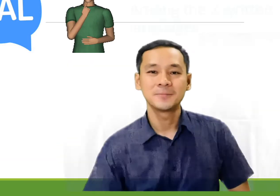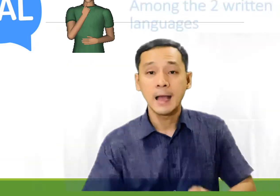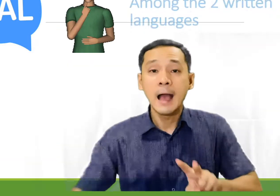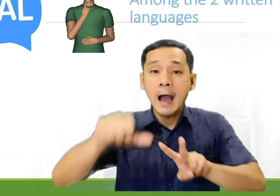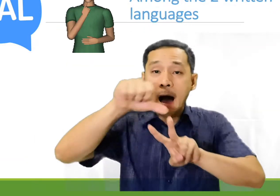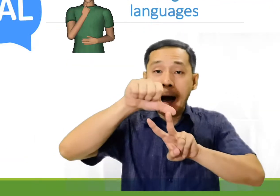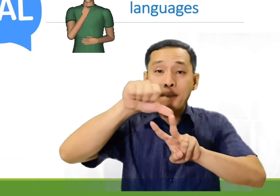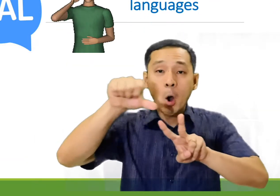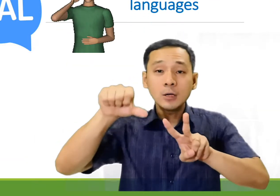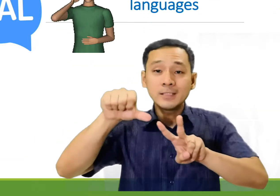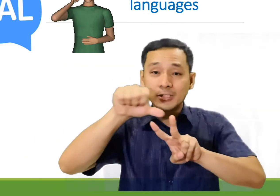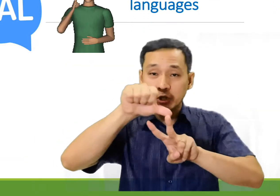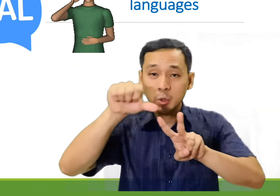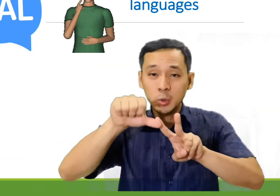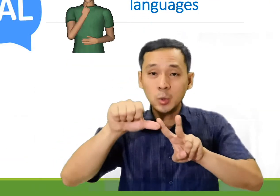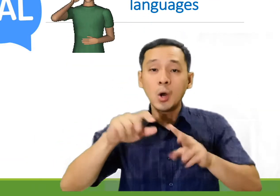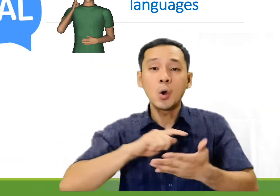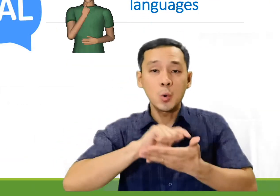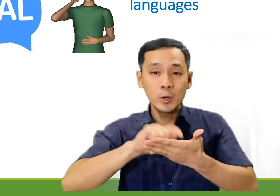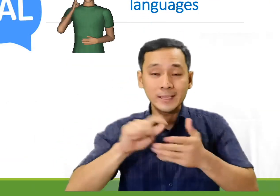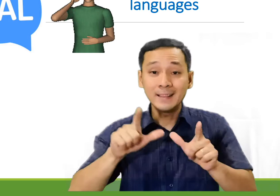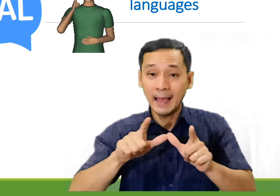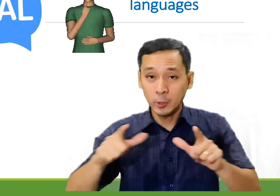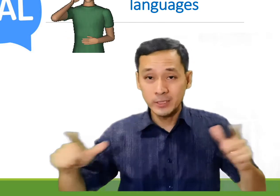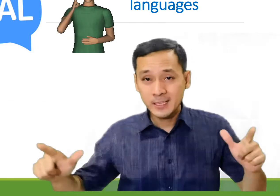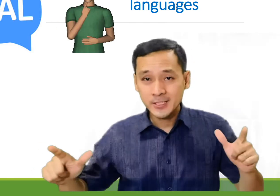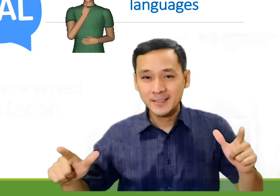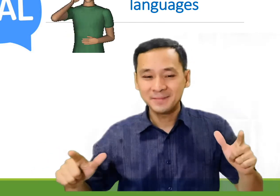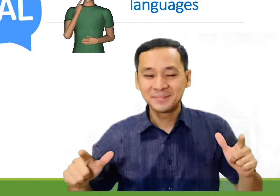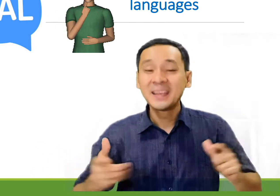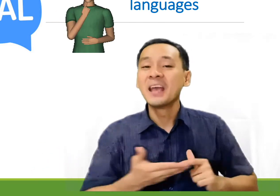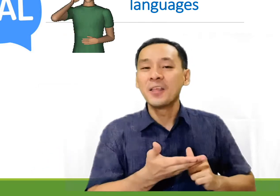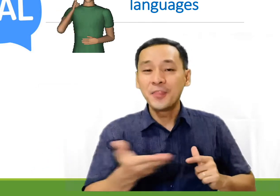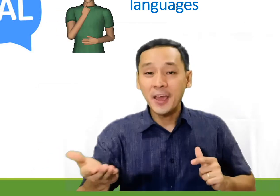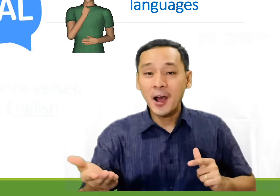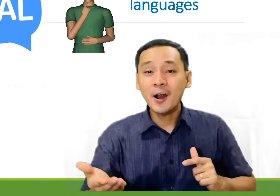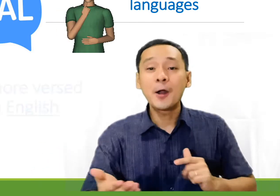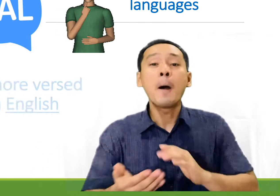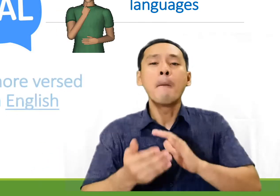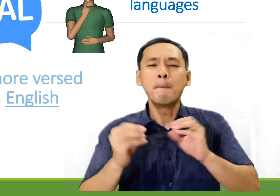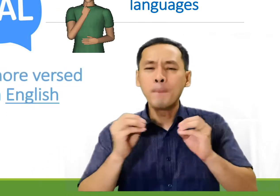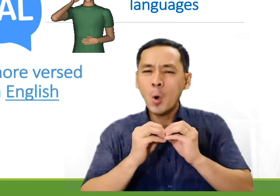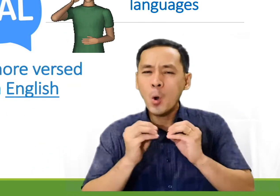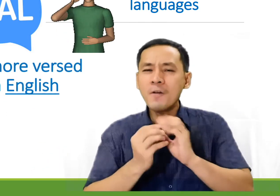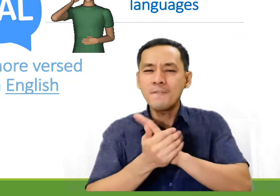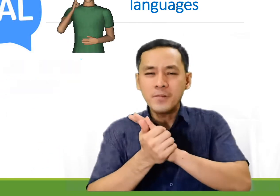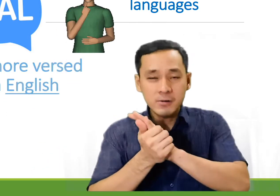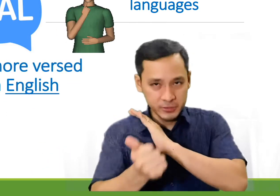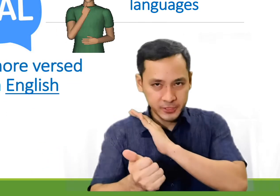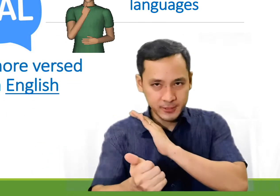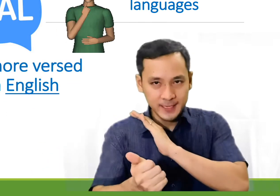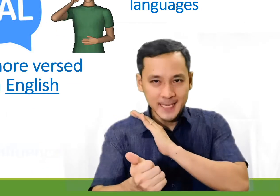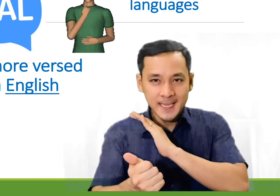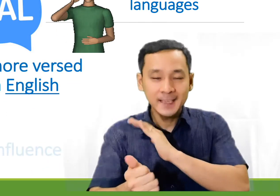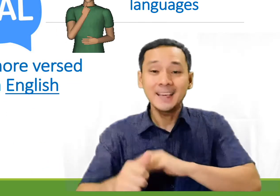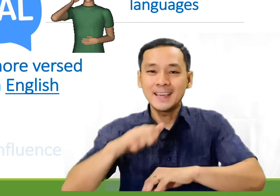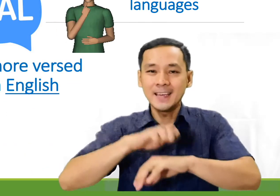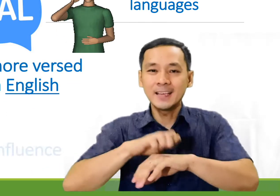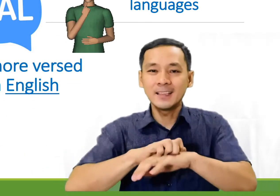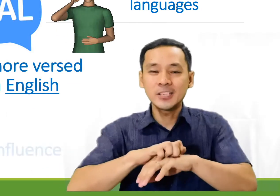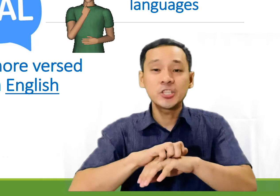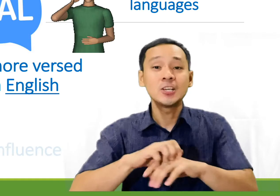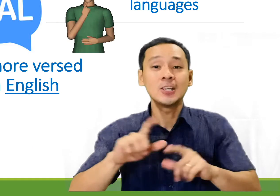language. Among the two written languages, they are more versed